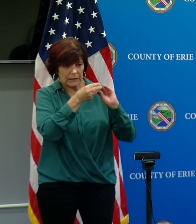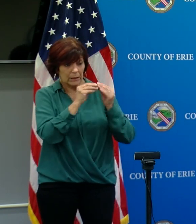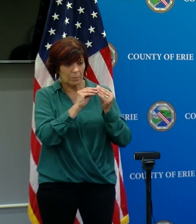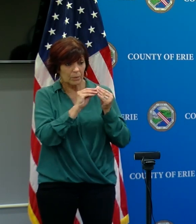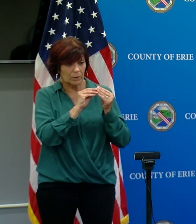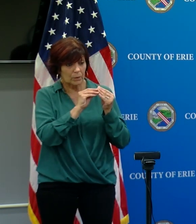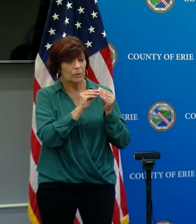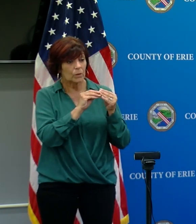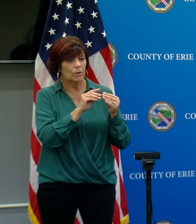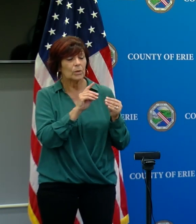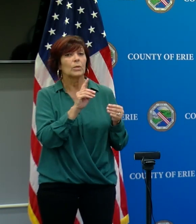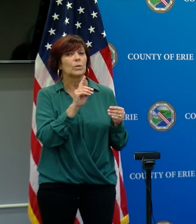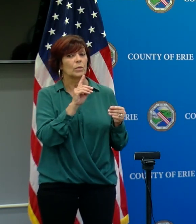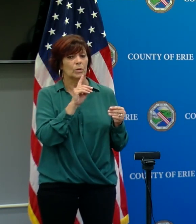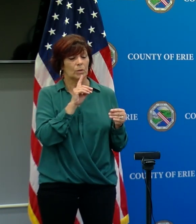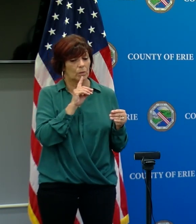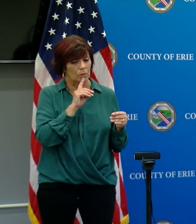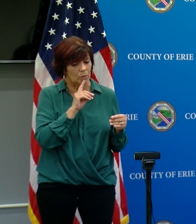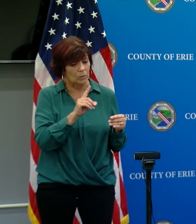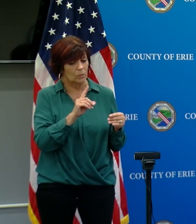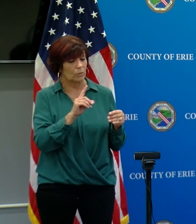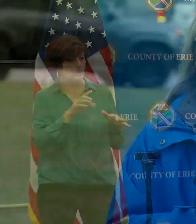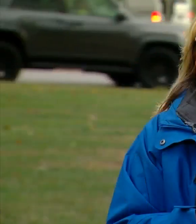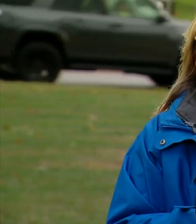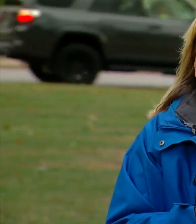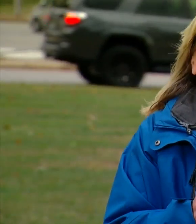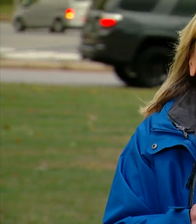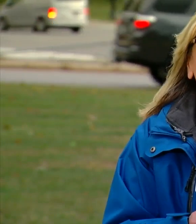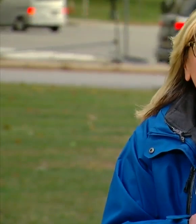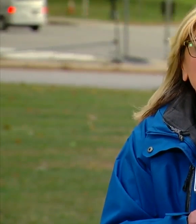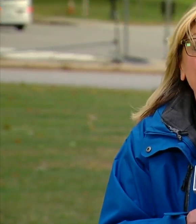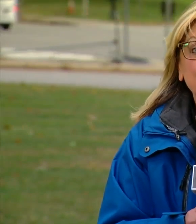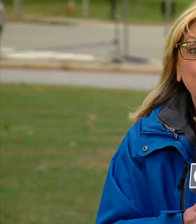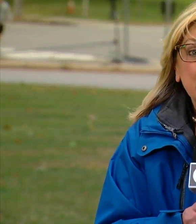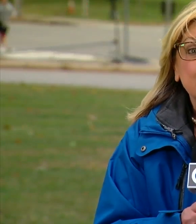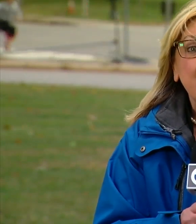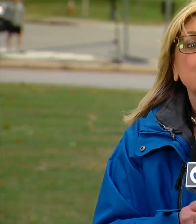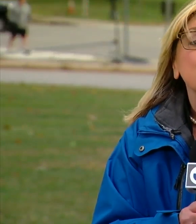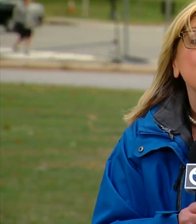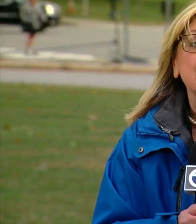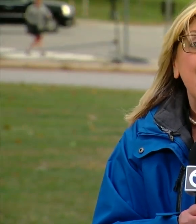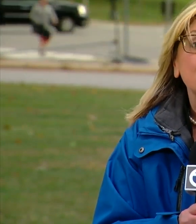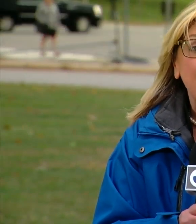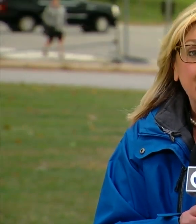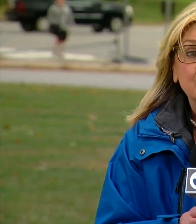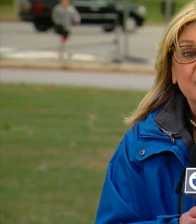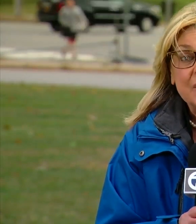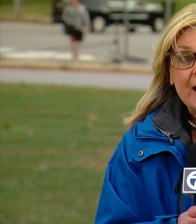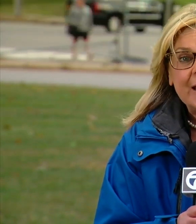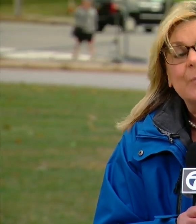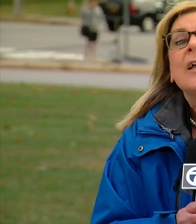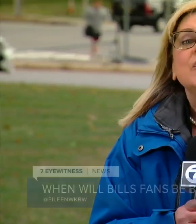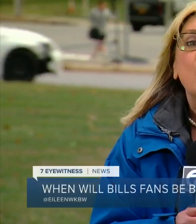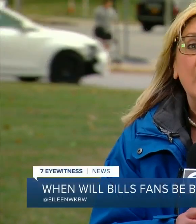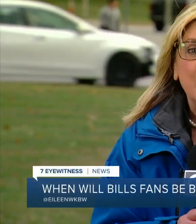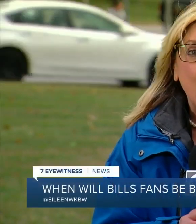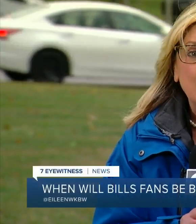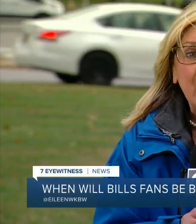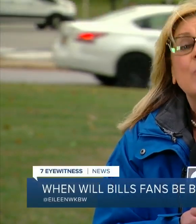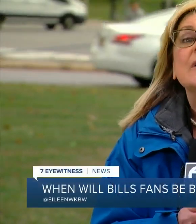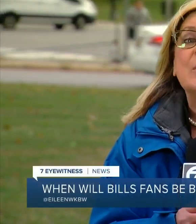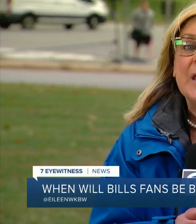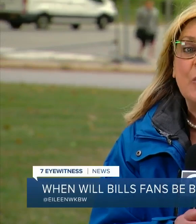county is hoping will be the end result. The topic of when Buffalo Bills fans will be allowed back into the stadium to watch